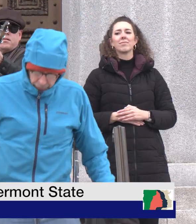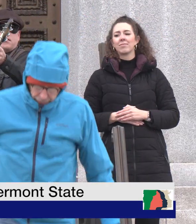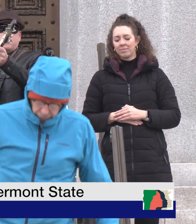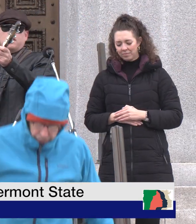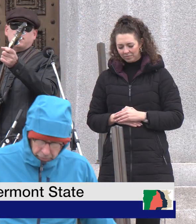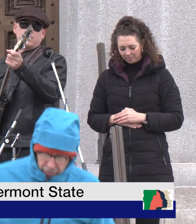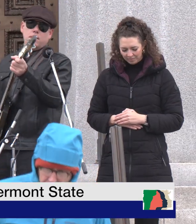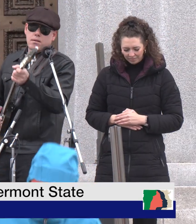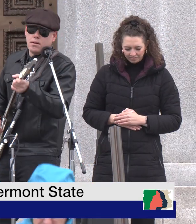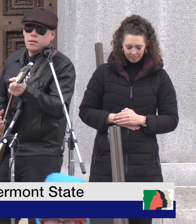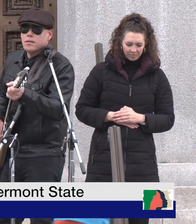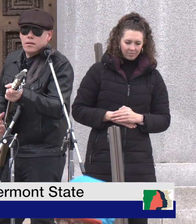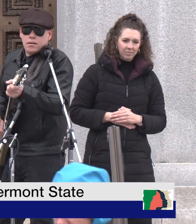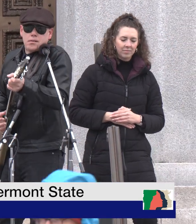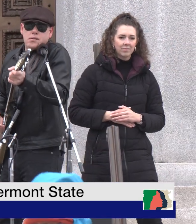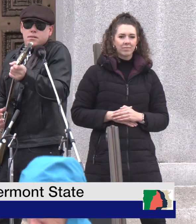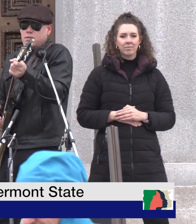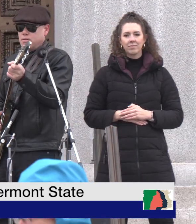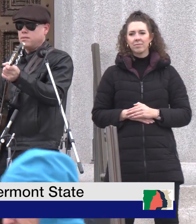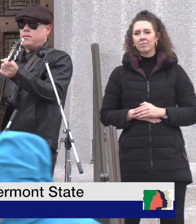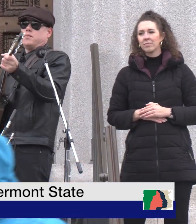Shining boldly,